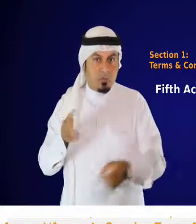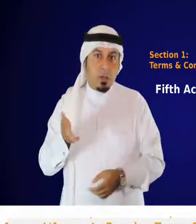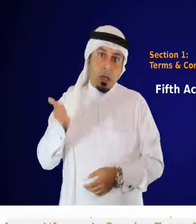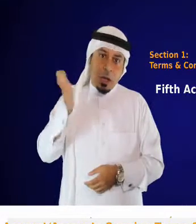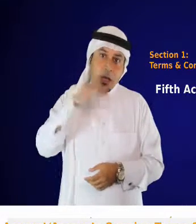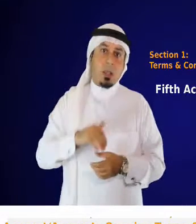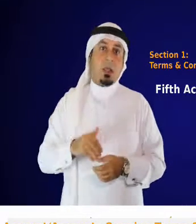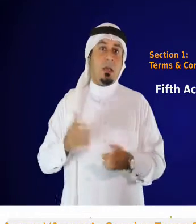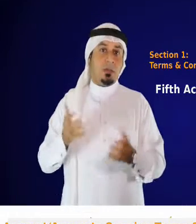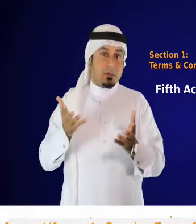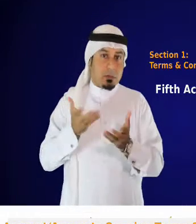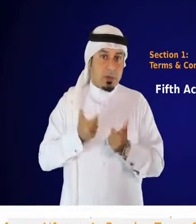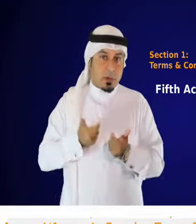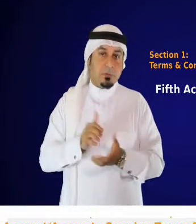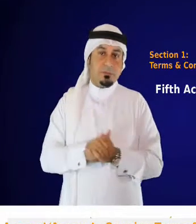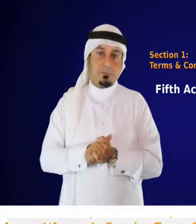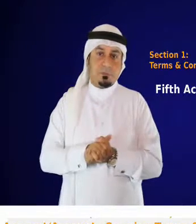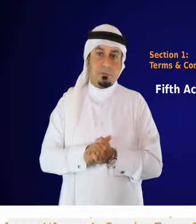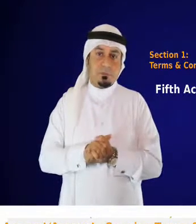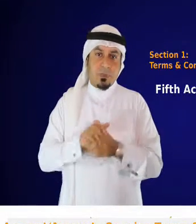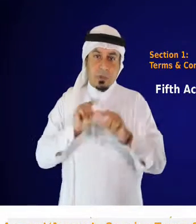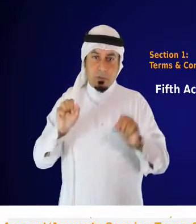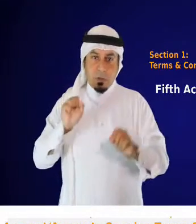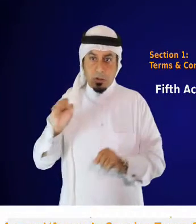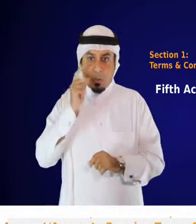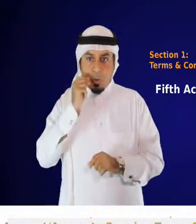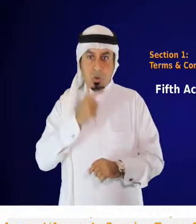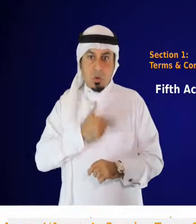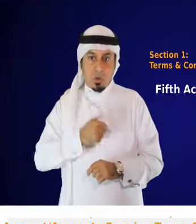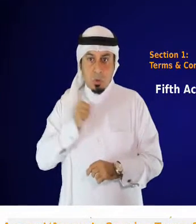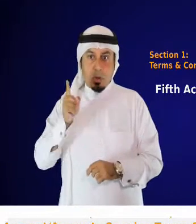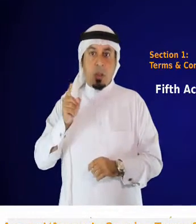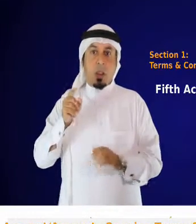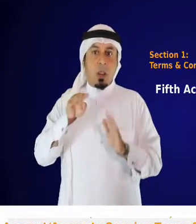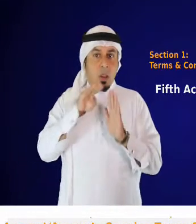by the competent authority where he will be authorized to act upon this account.